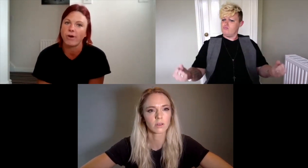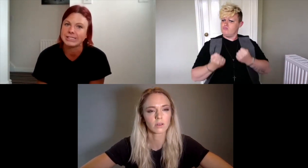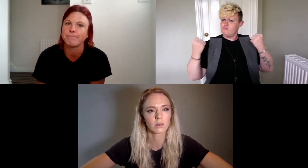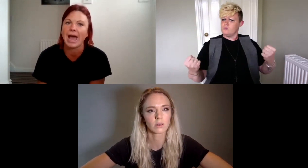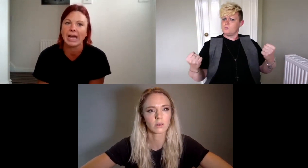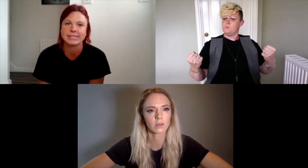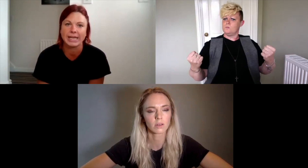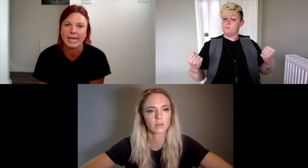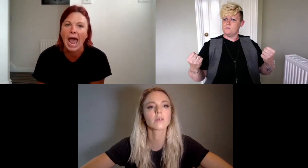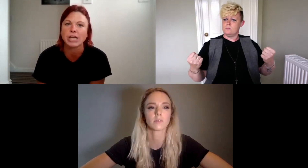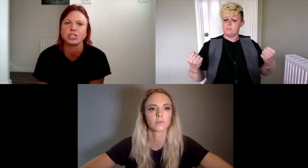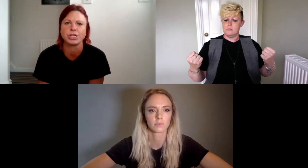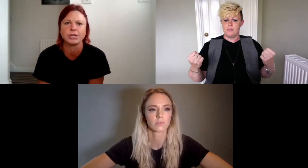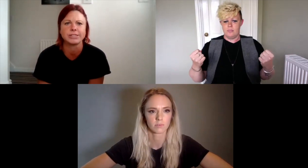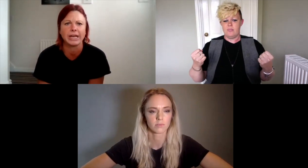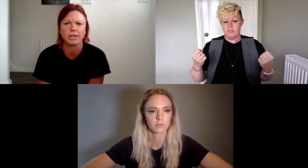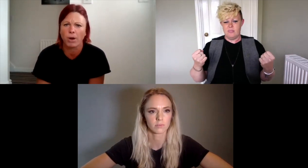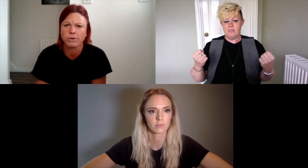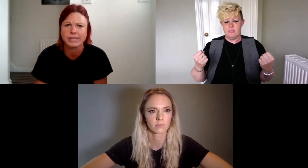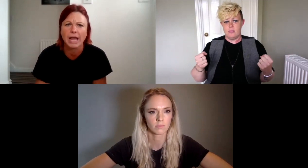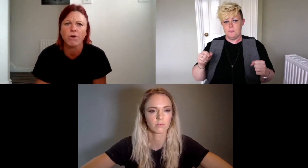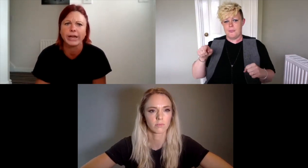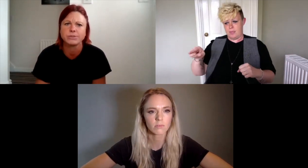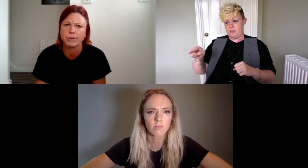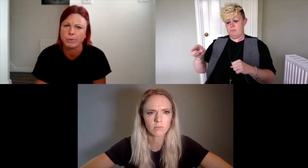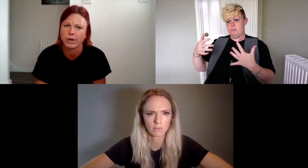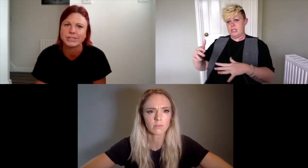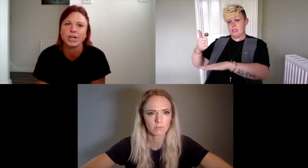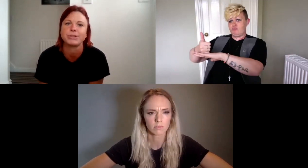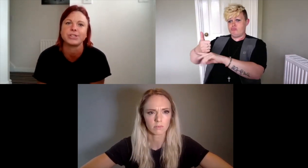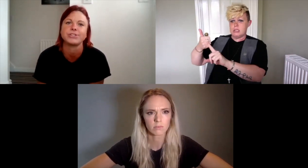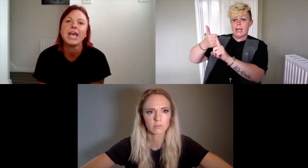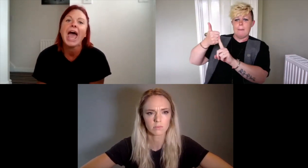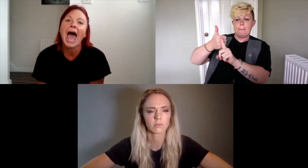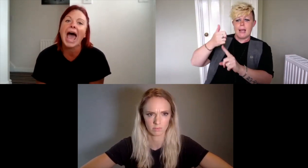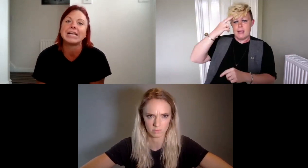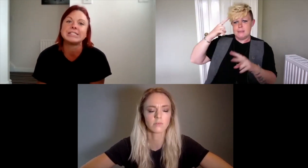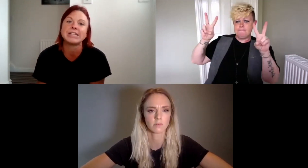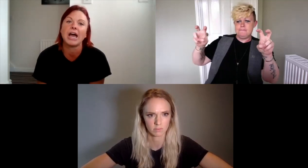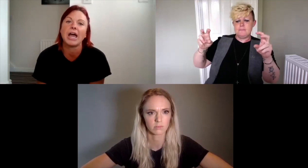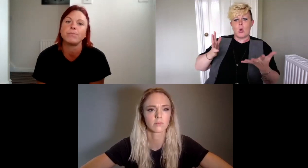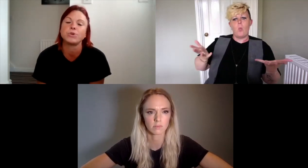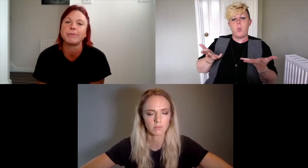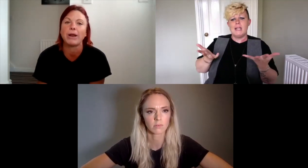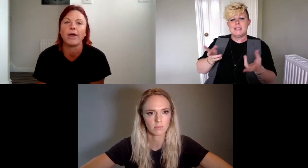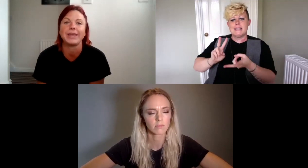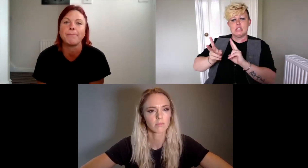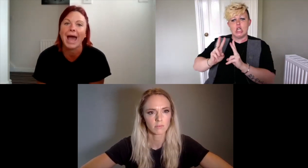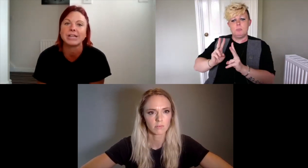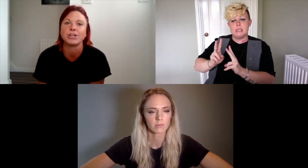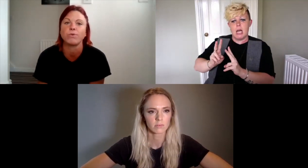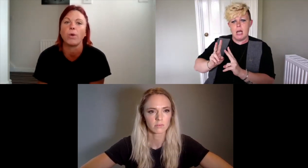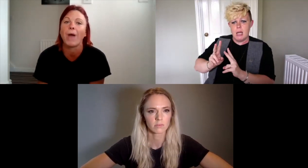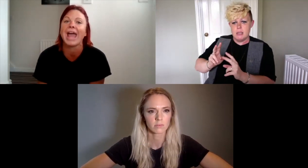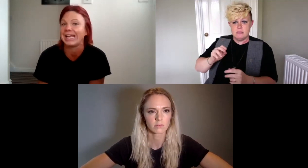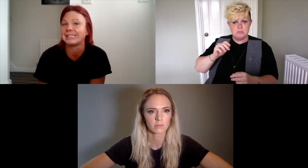up, fighting back, taking action, saying come on, it's our right, we want interpreters, and talking about like the